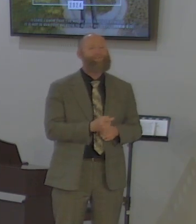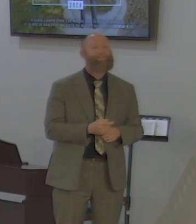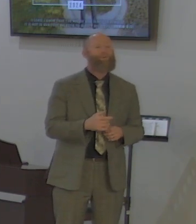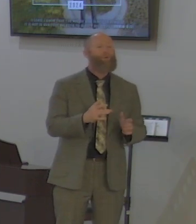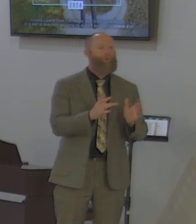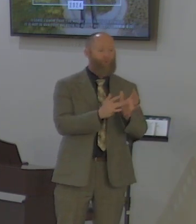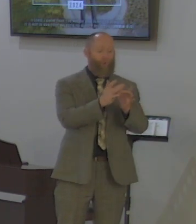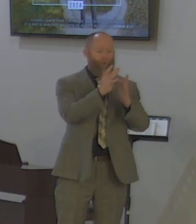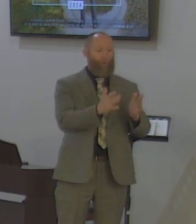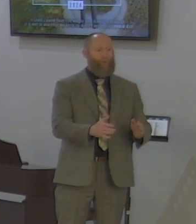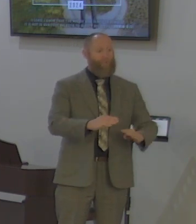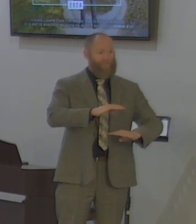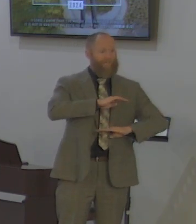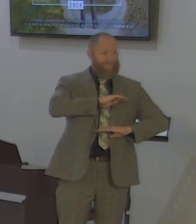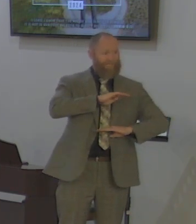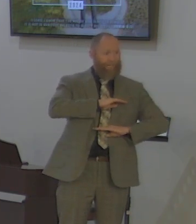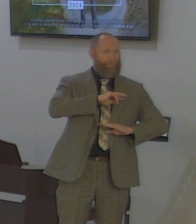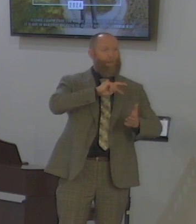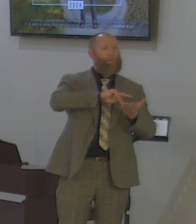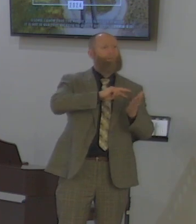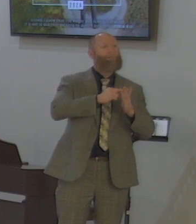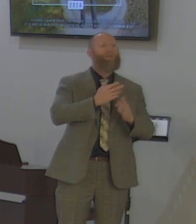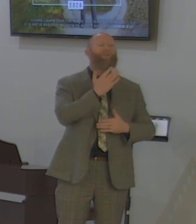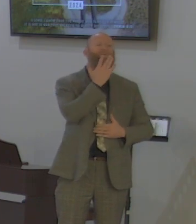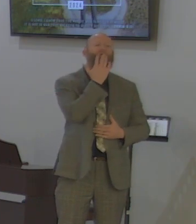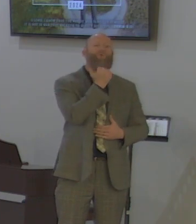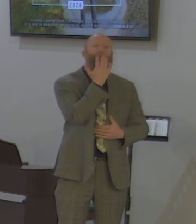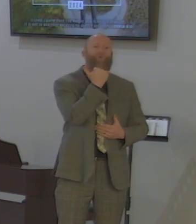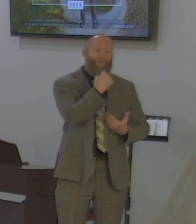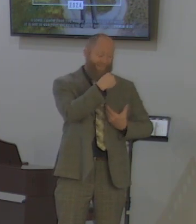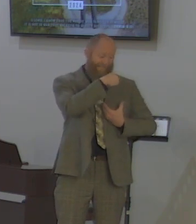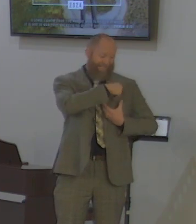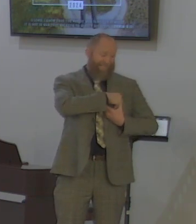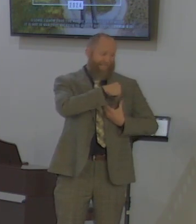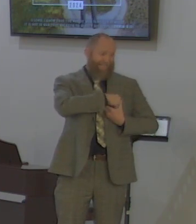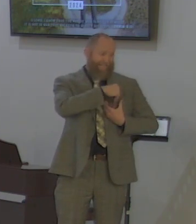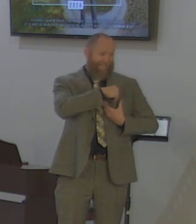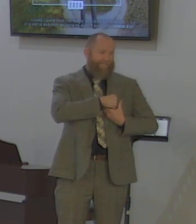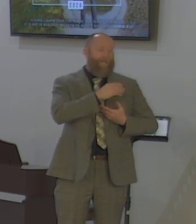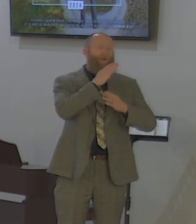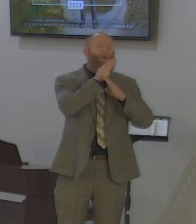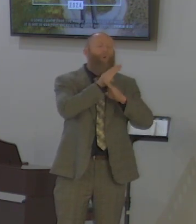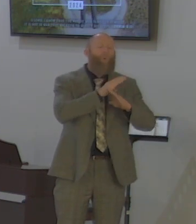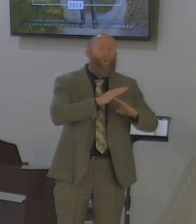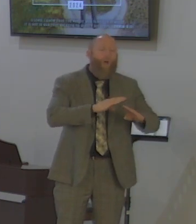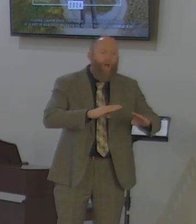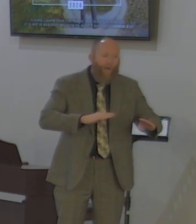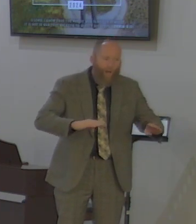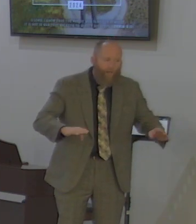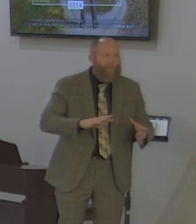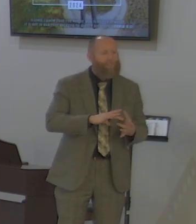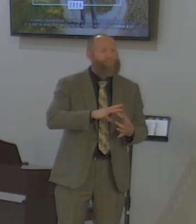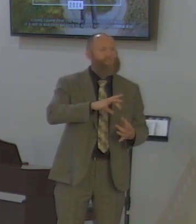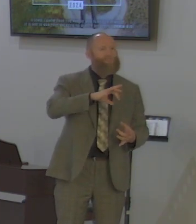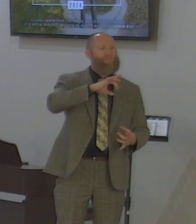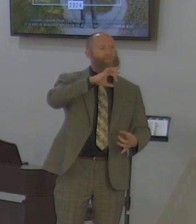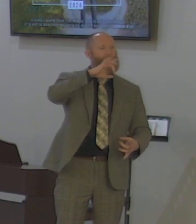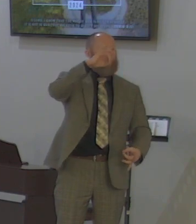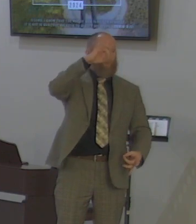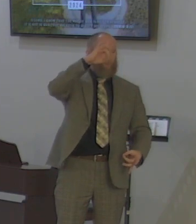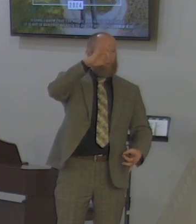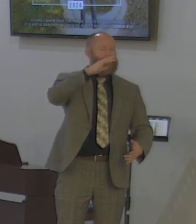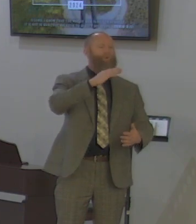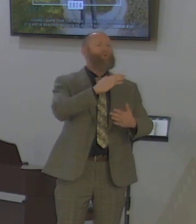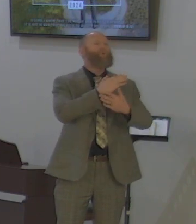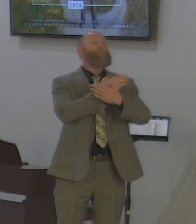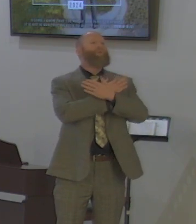sweet, inward, quiet, gracious frame of spirit. Now, here, that's talking about our outlook,